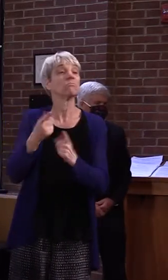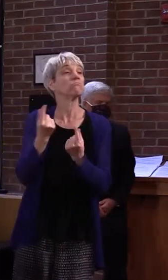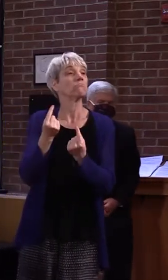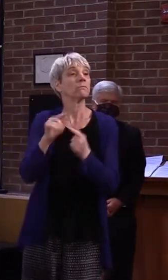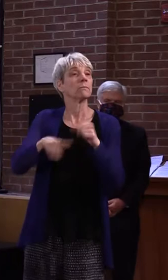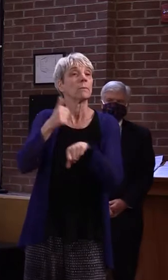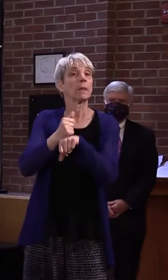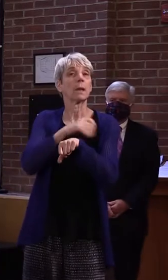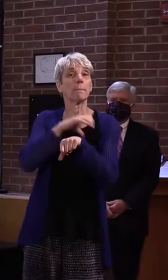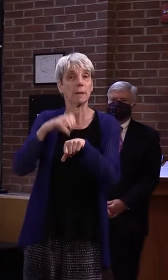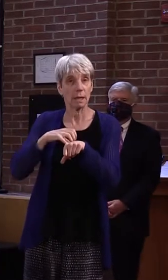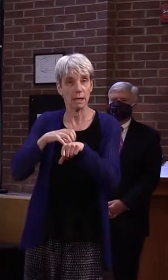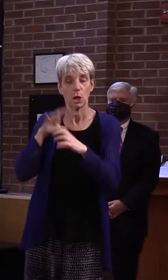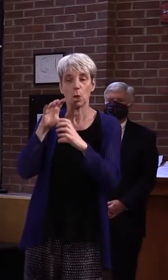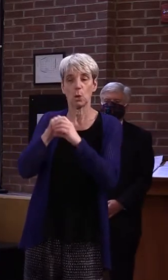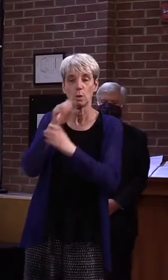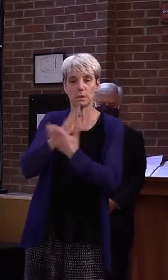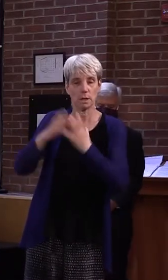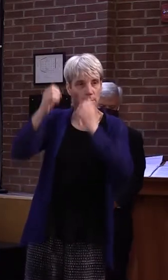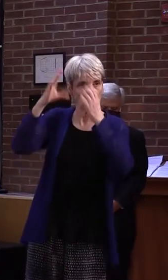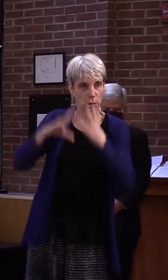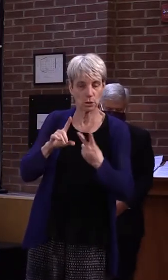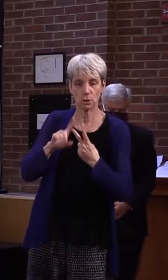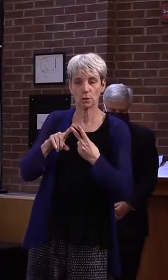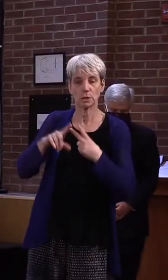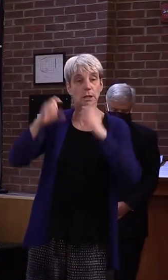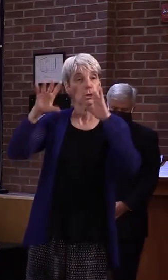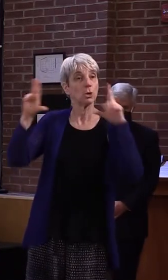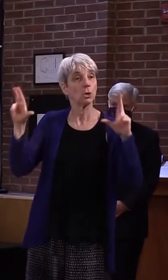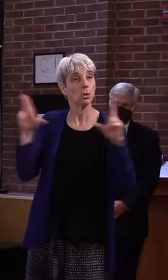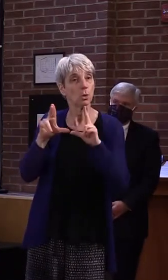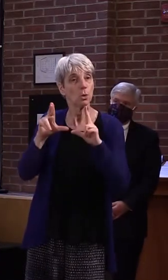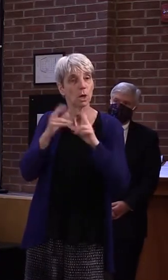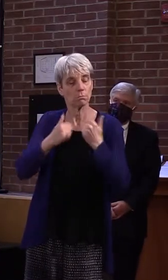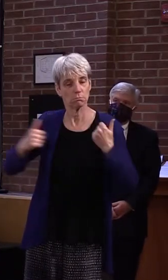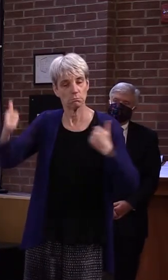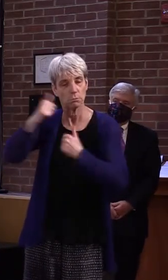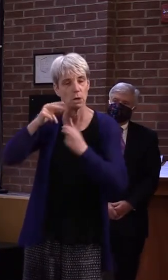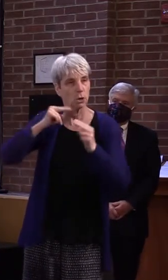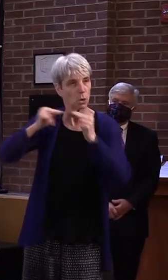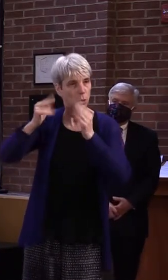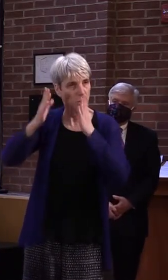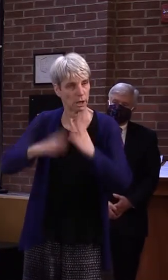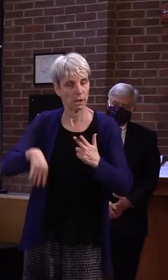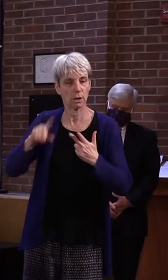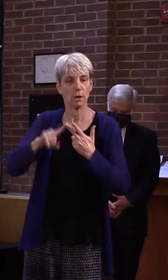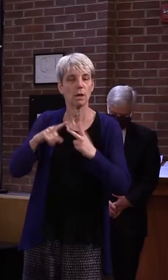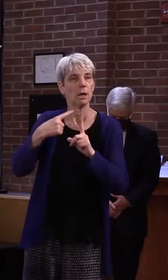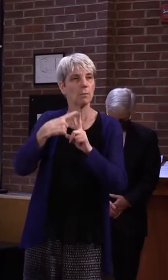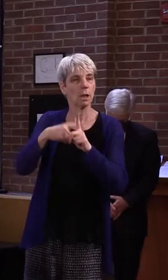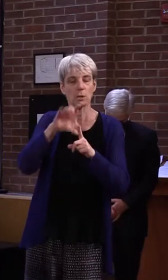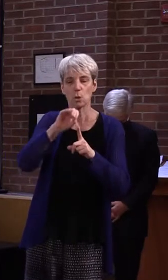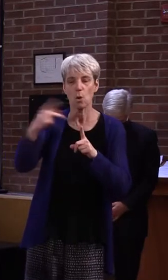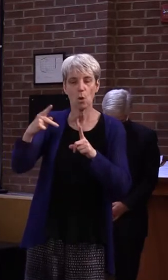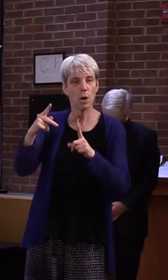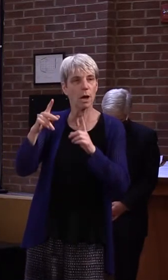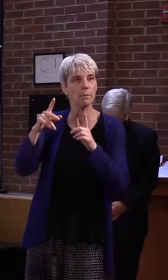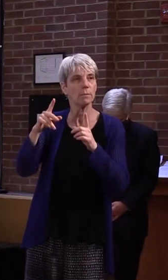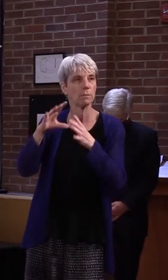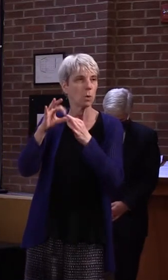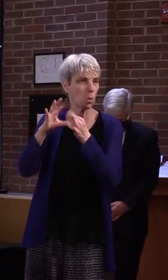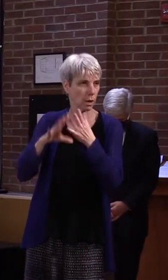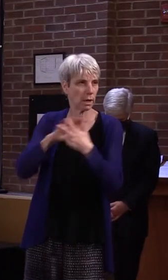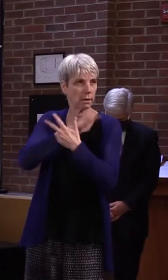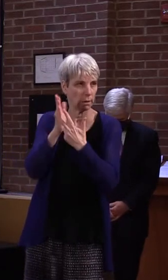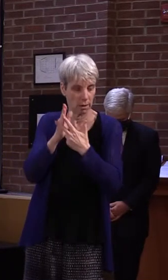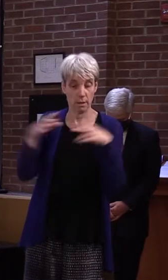from its various programs, the lead negotiator of its teachers union, and its cooperative education coordinator. This core